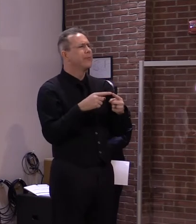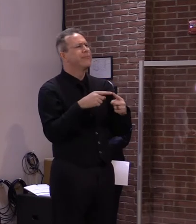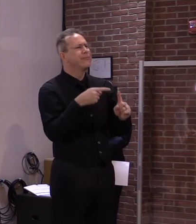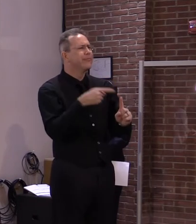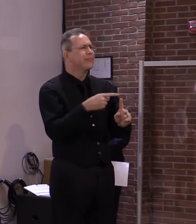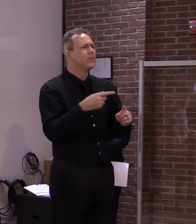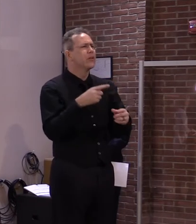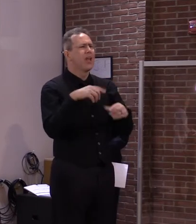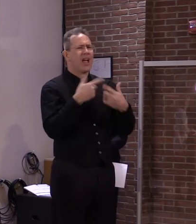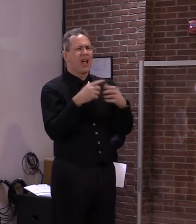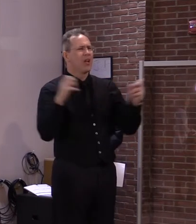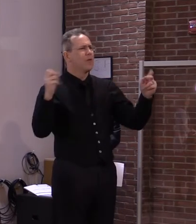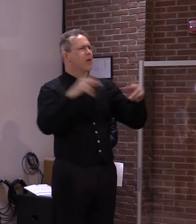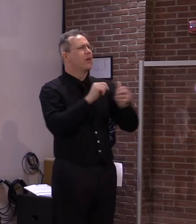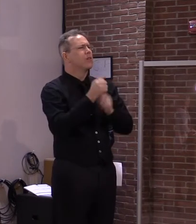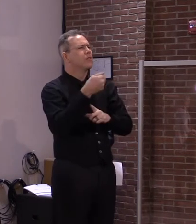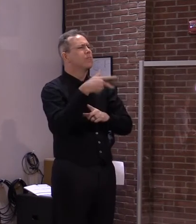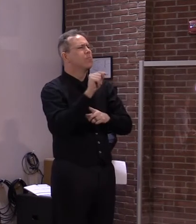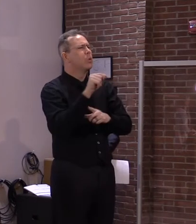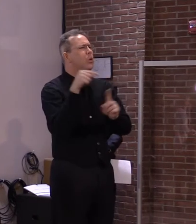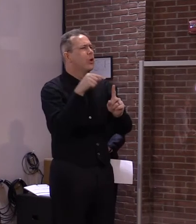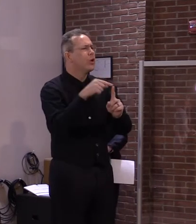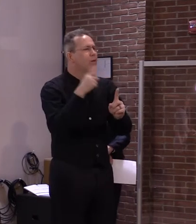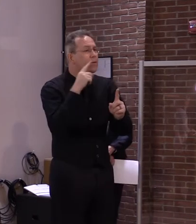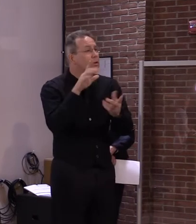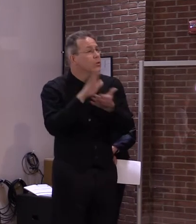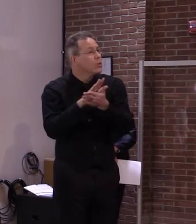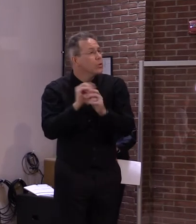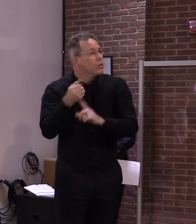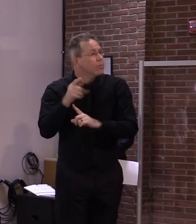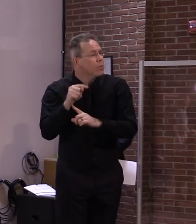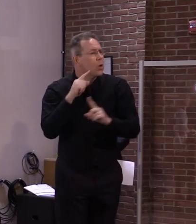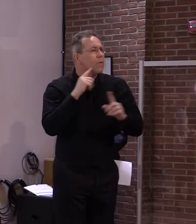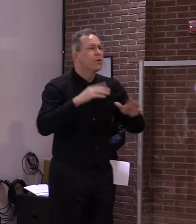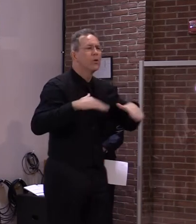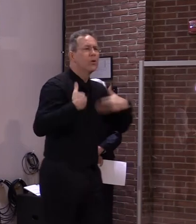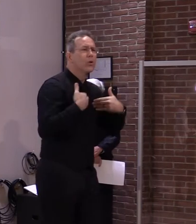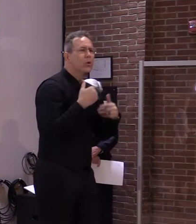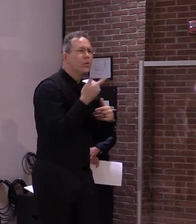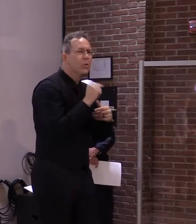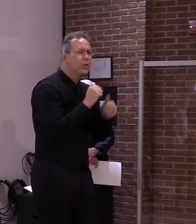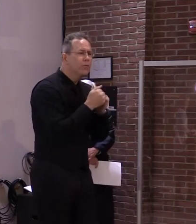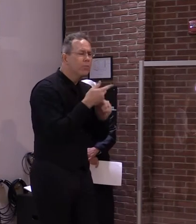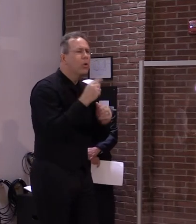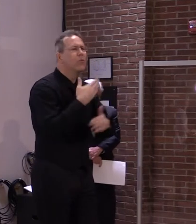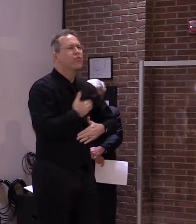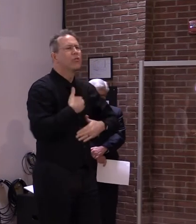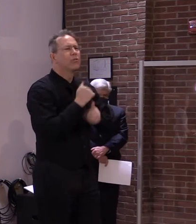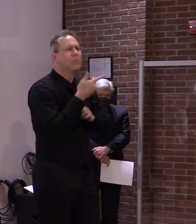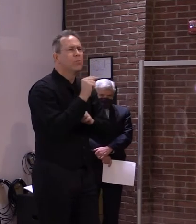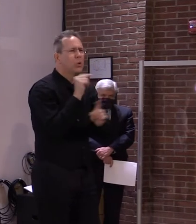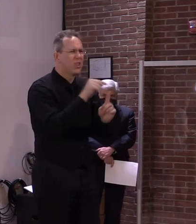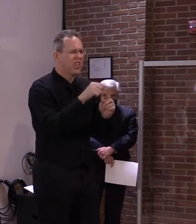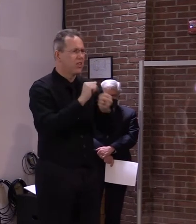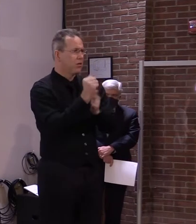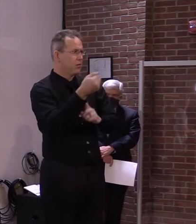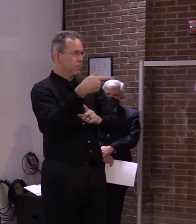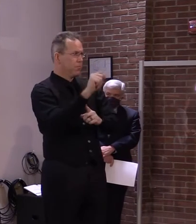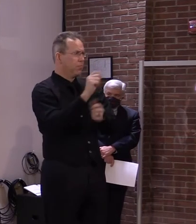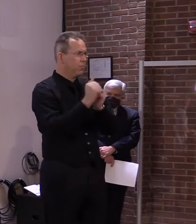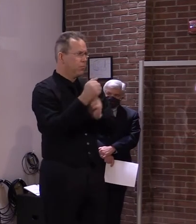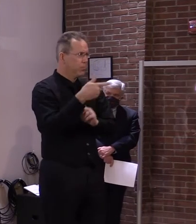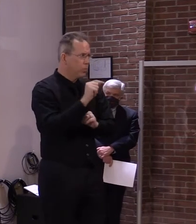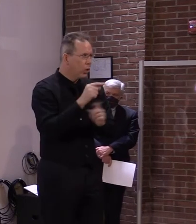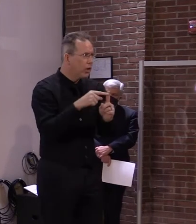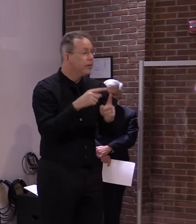school-based and recreational sports specifically effective next friday february 12th both interscholastic